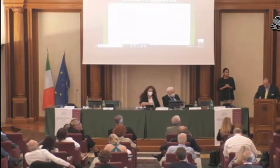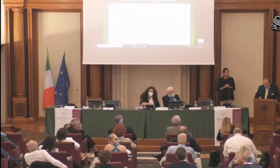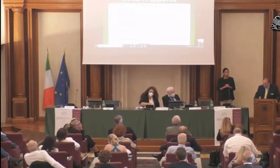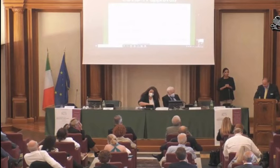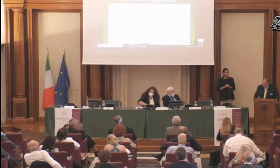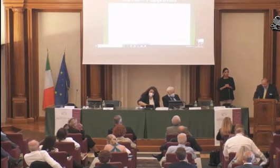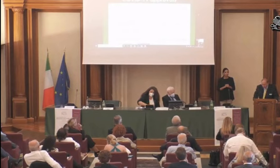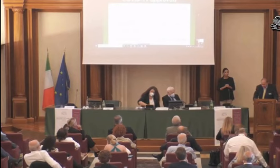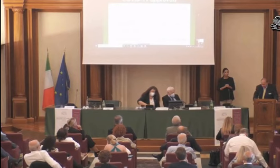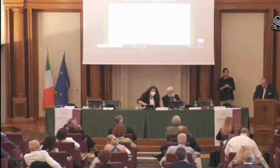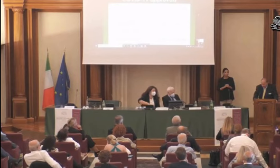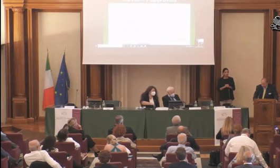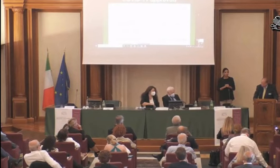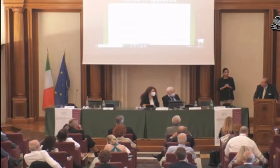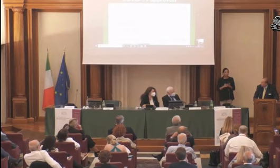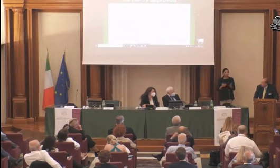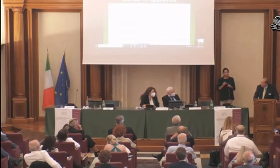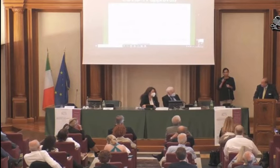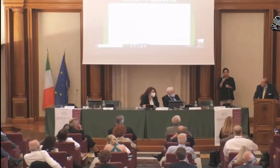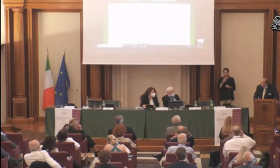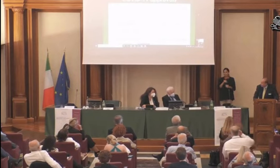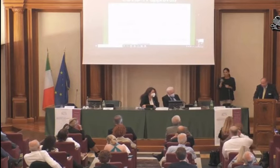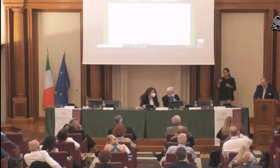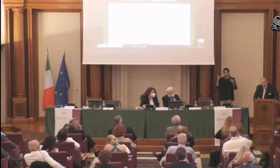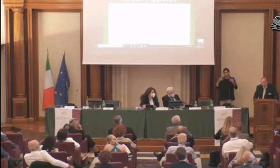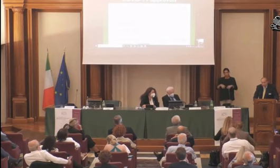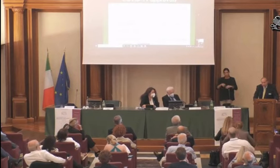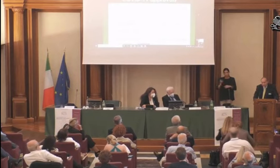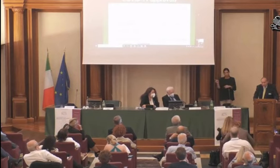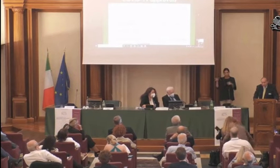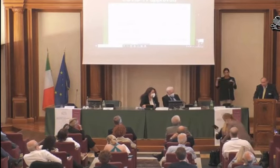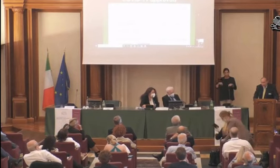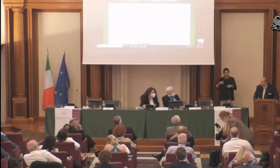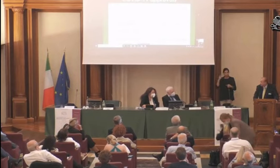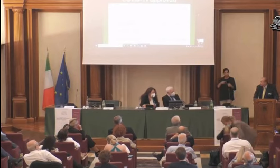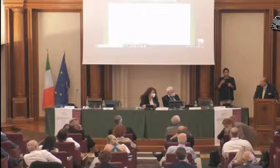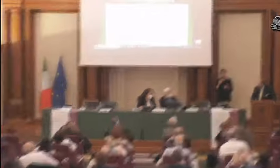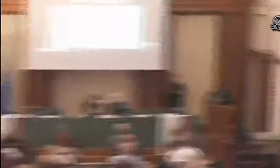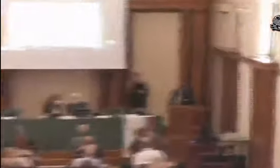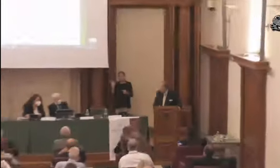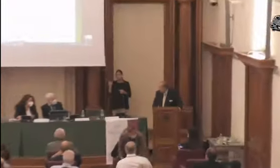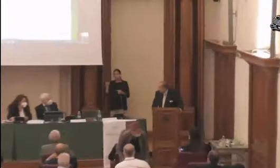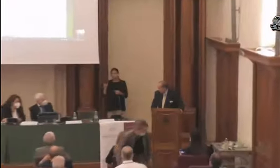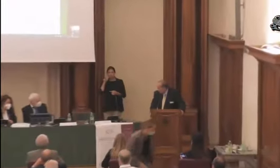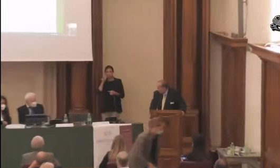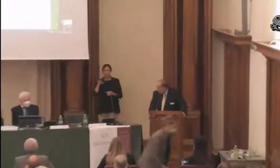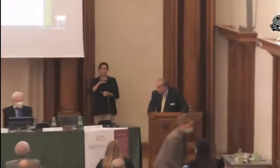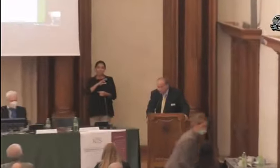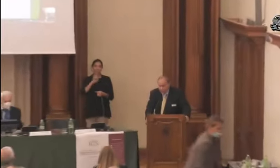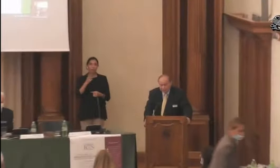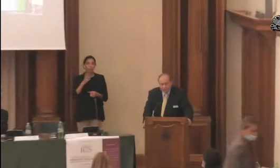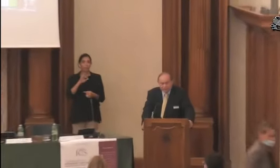voglio ringraziare gli organizzatori, specialmente senatrice Roberta